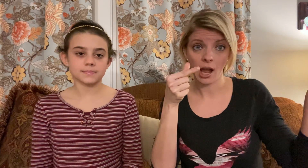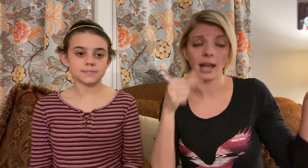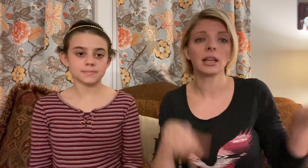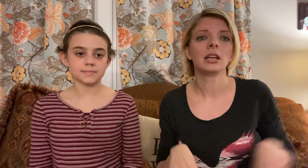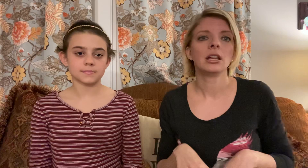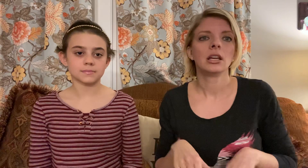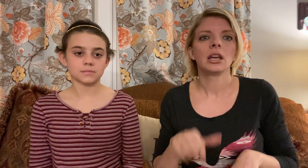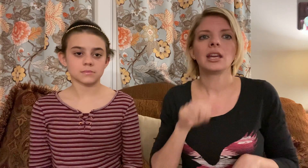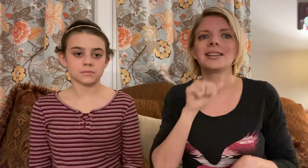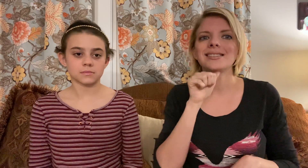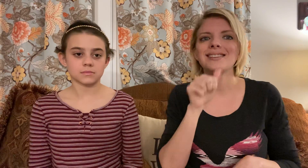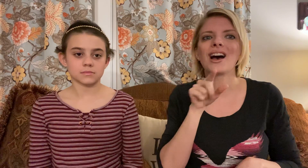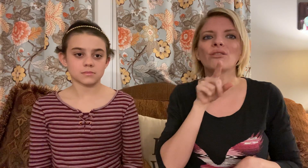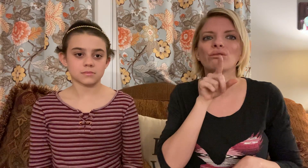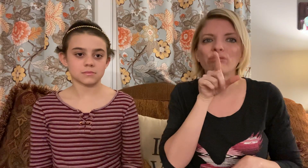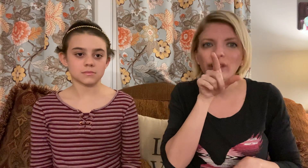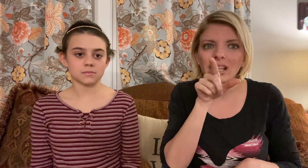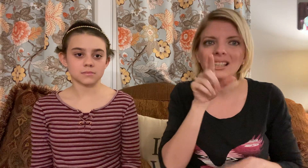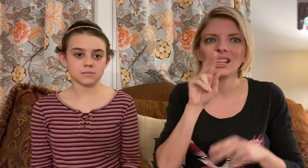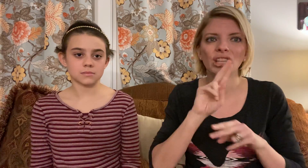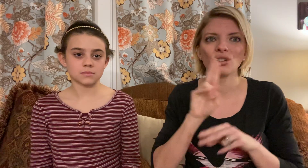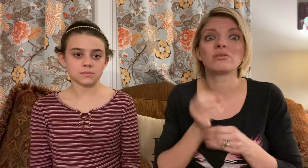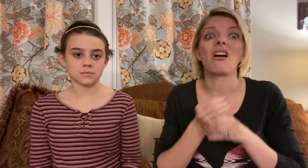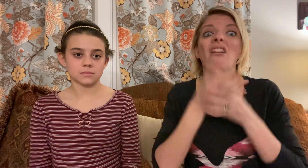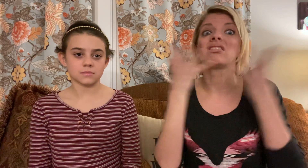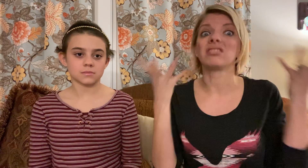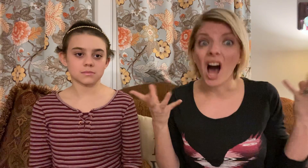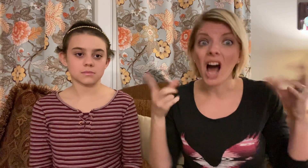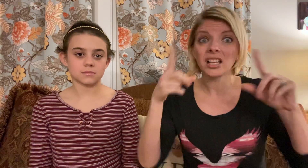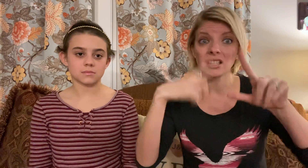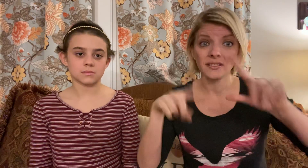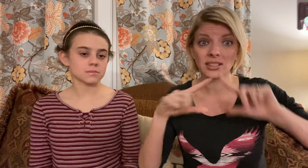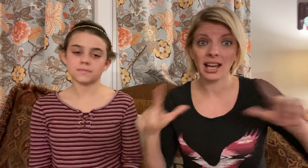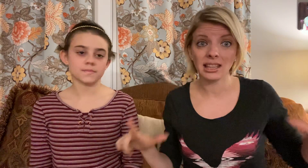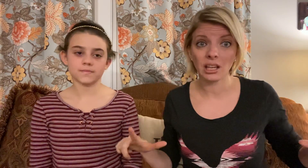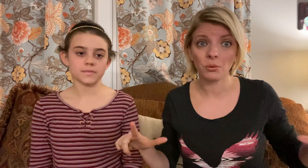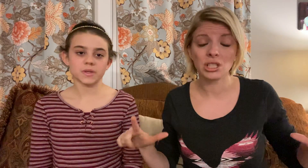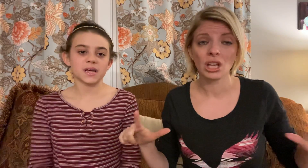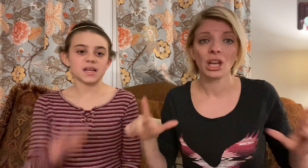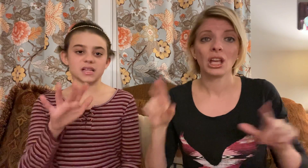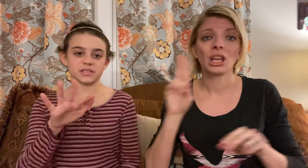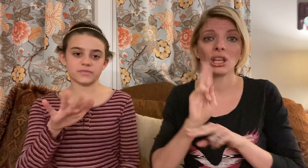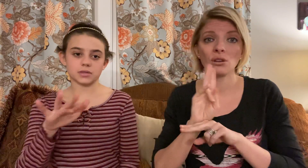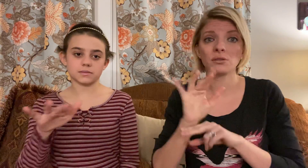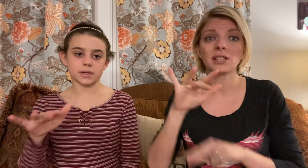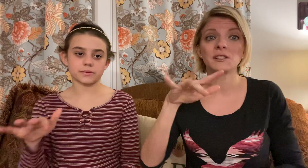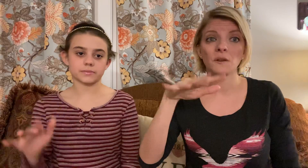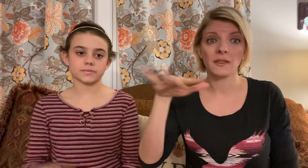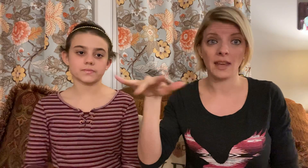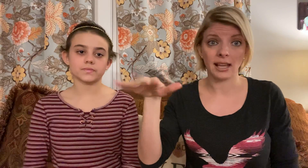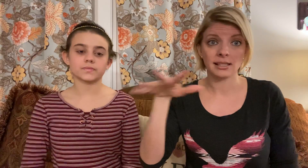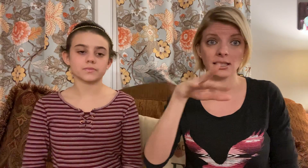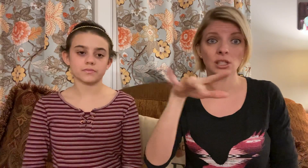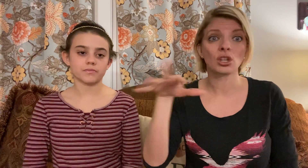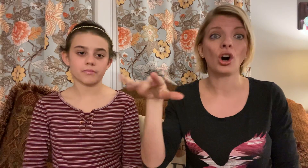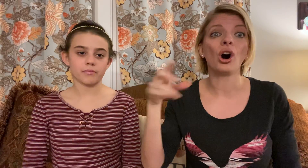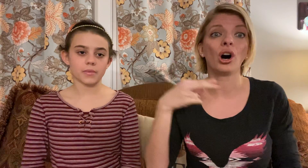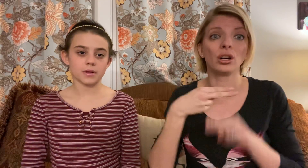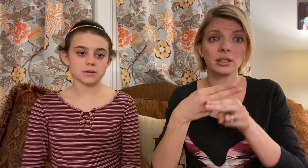okay? He does not really use a lot of sign language. He uses this. This is